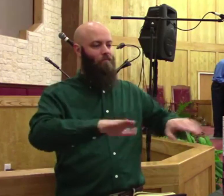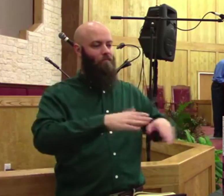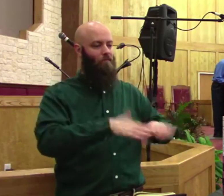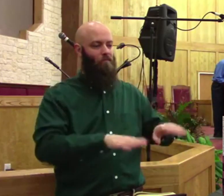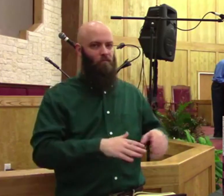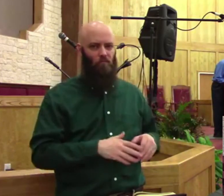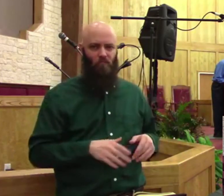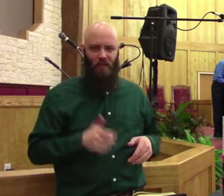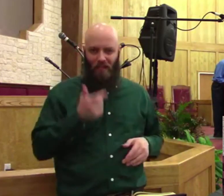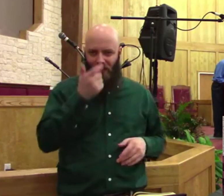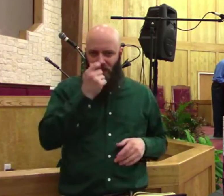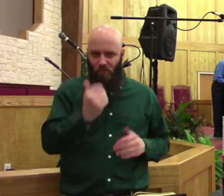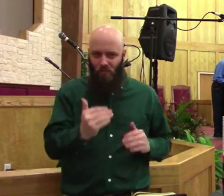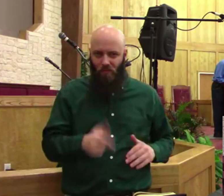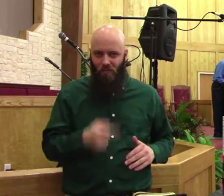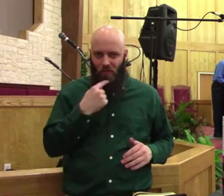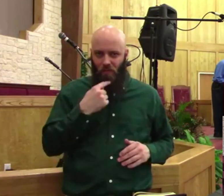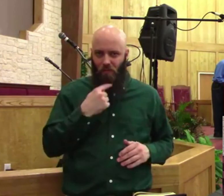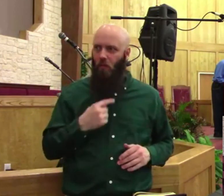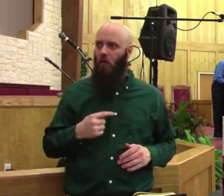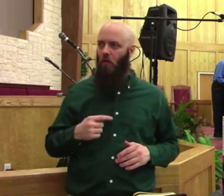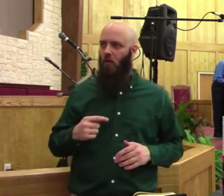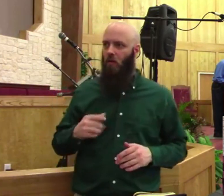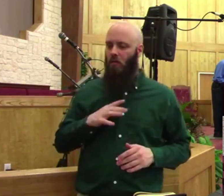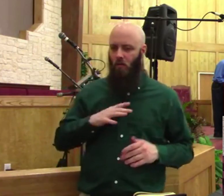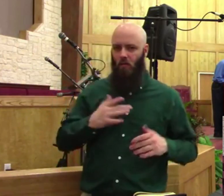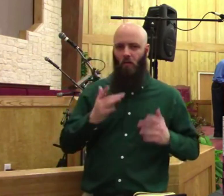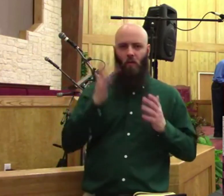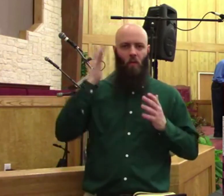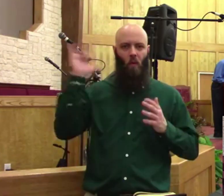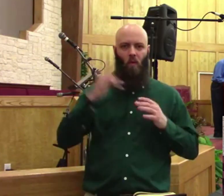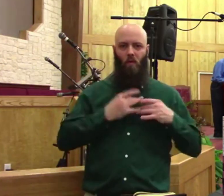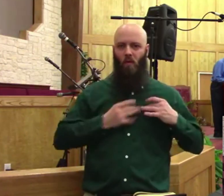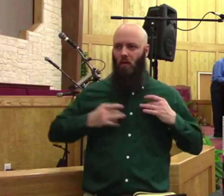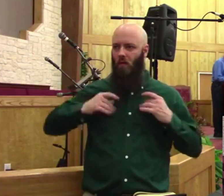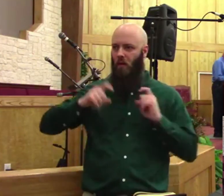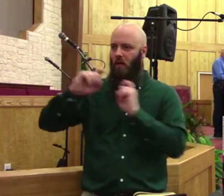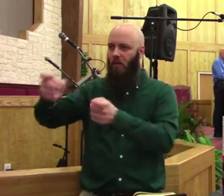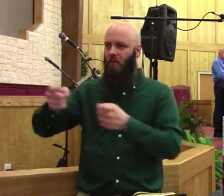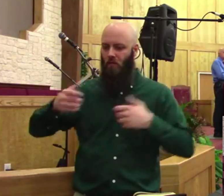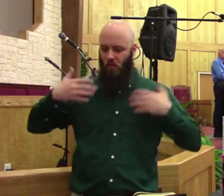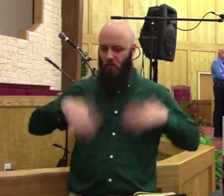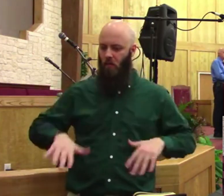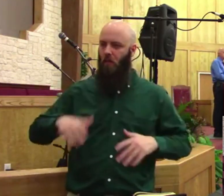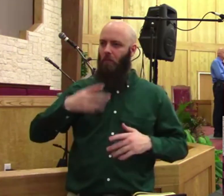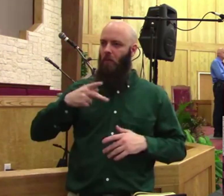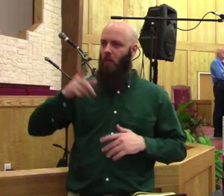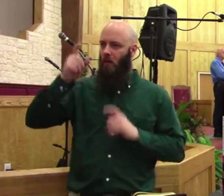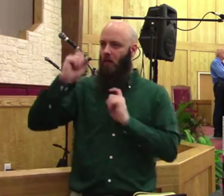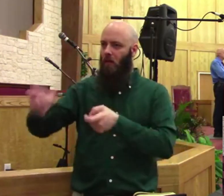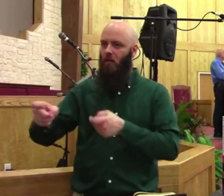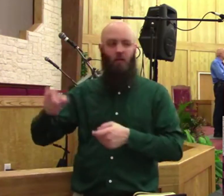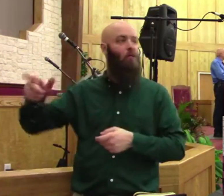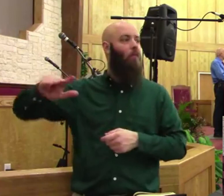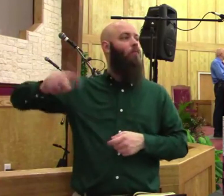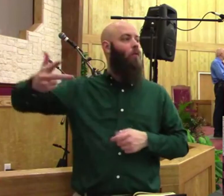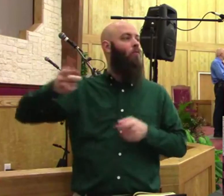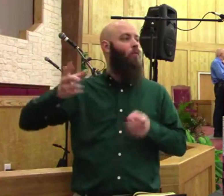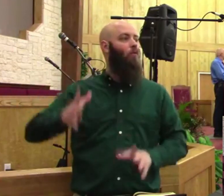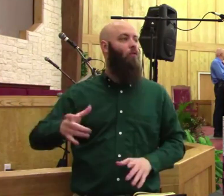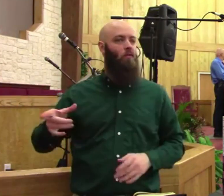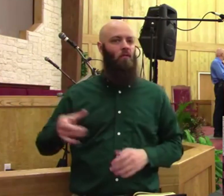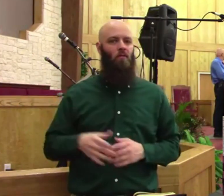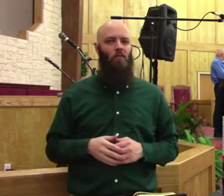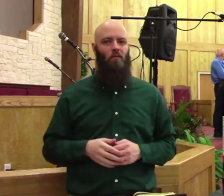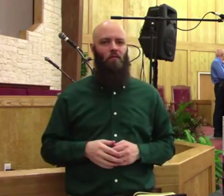clothed with purple. A chain was put around his neck, and a proclamation was made about him that he should be the ruler of the third kingdom. You say, well, that's no